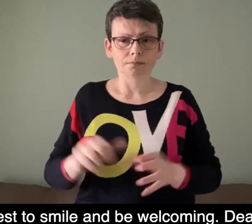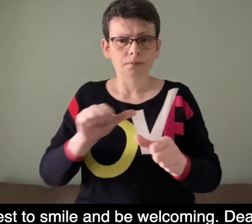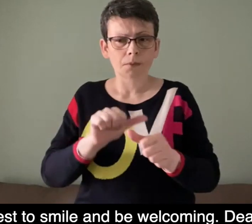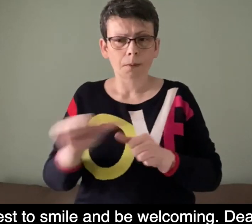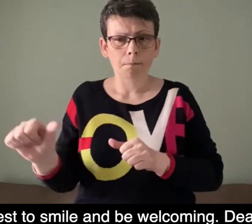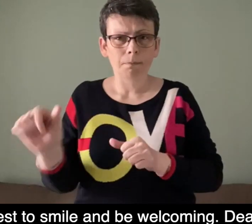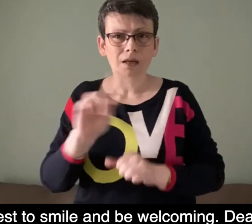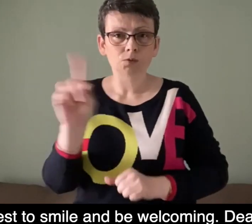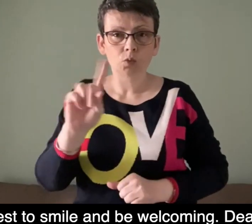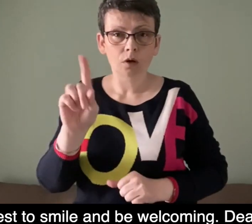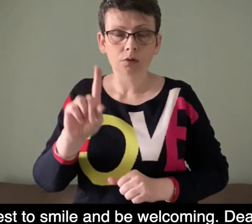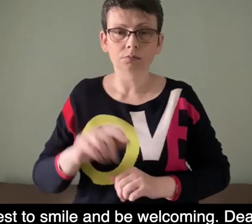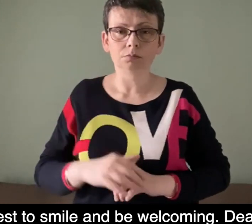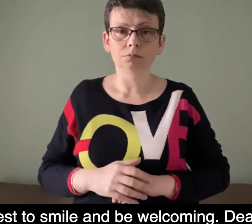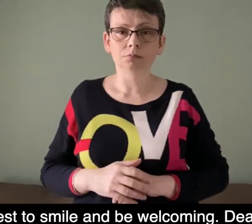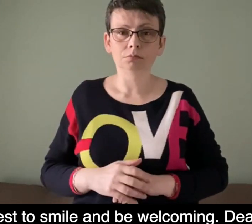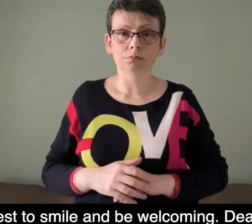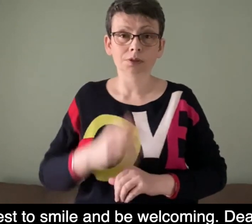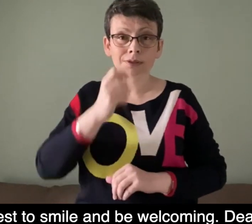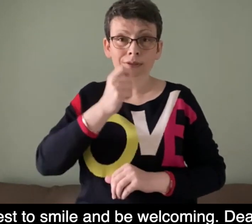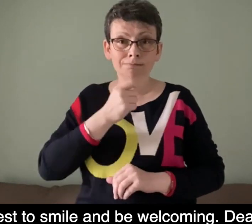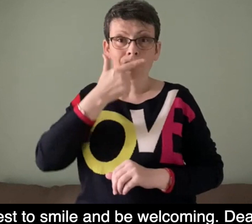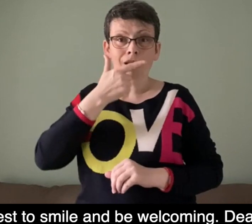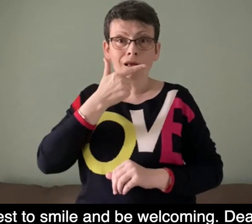It's best to smile and be welcoming.